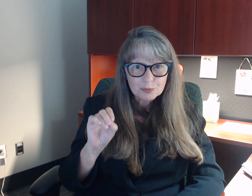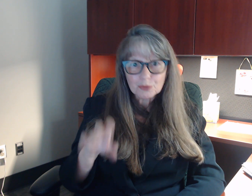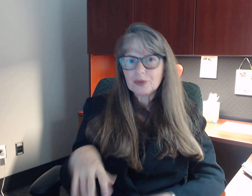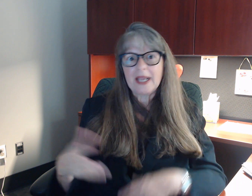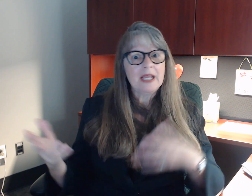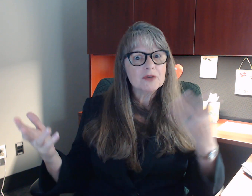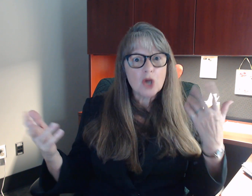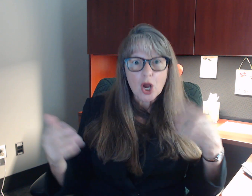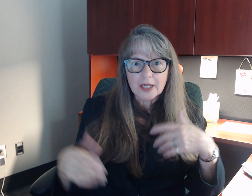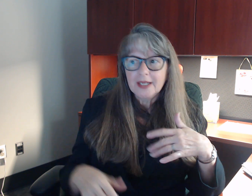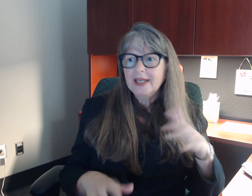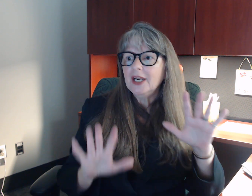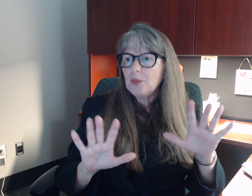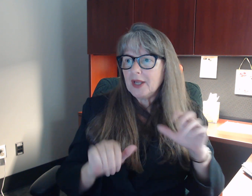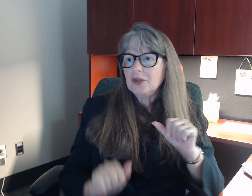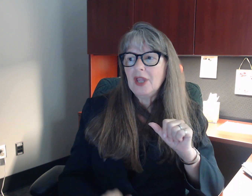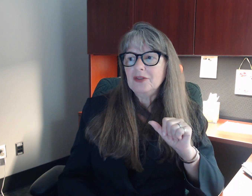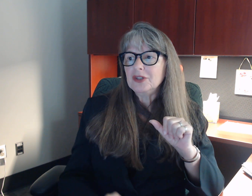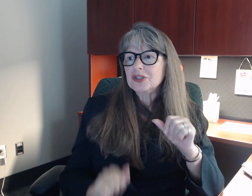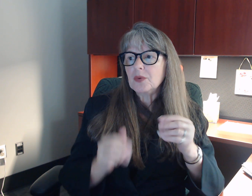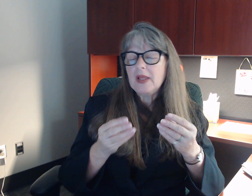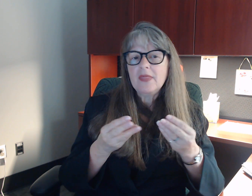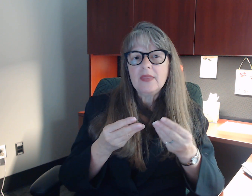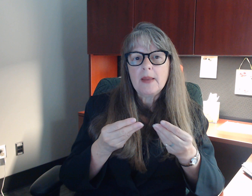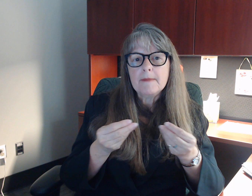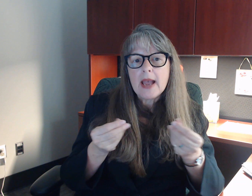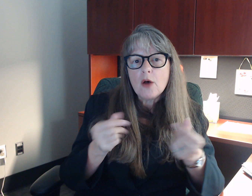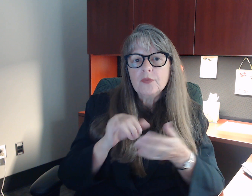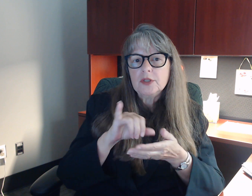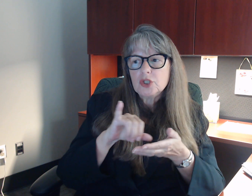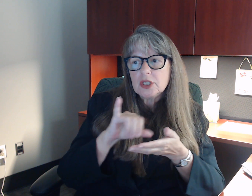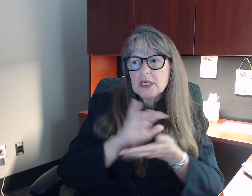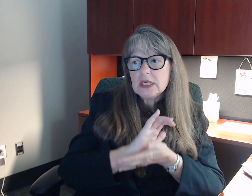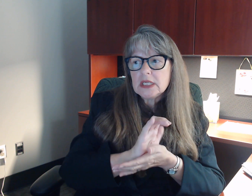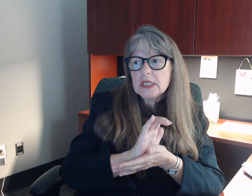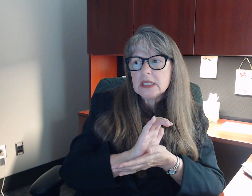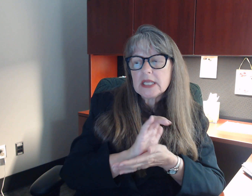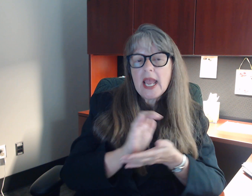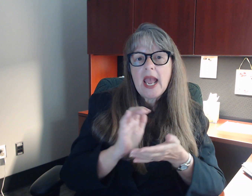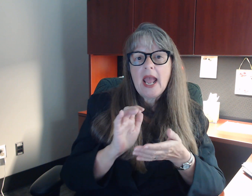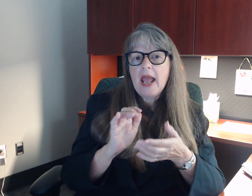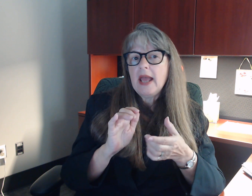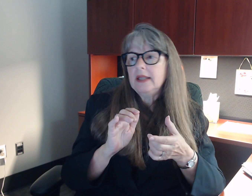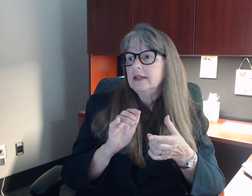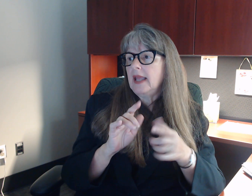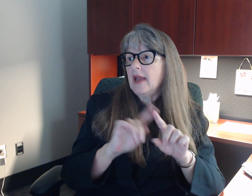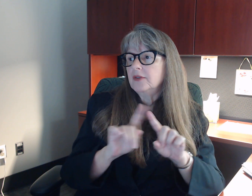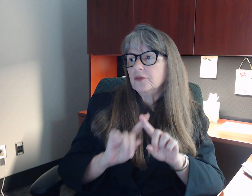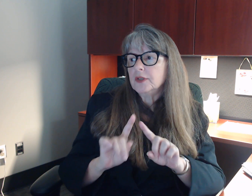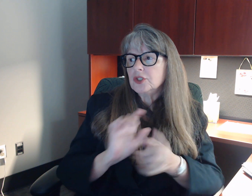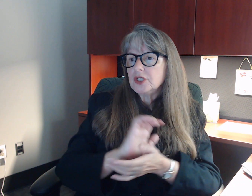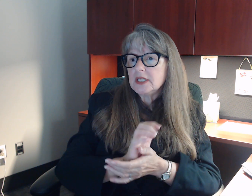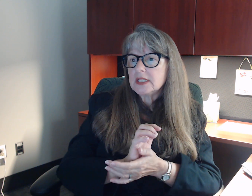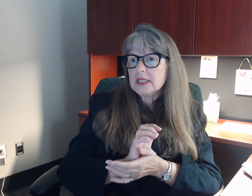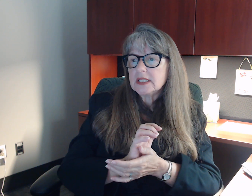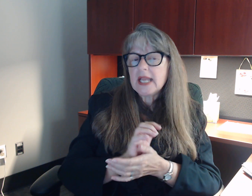I can't even talk. Anyway, and then they melt the cheese, and they have different cheeses,